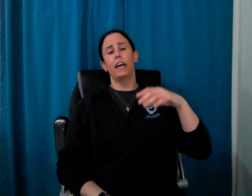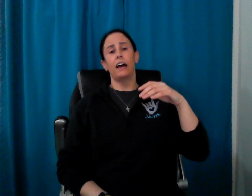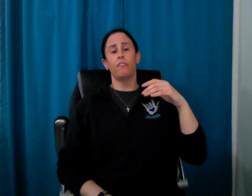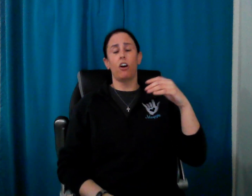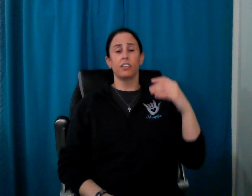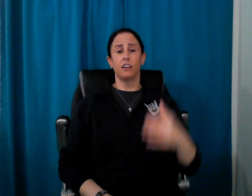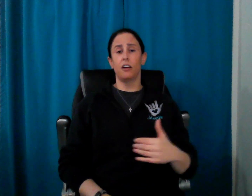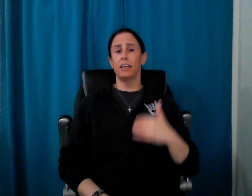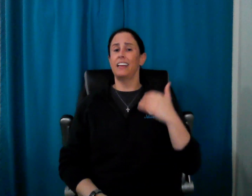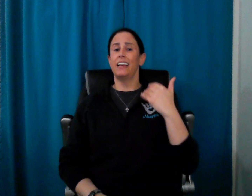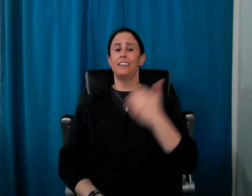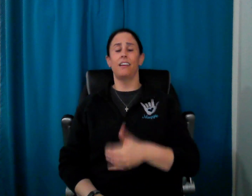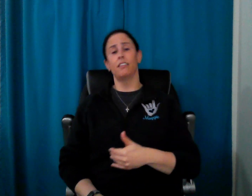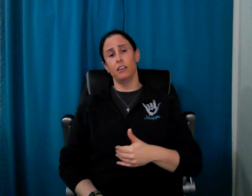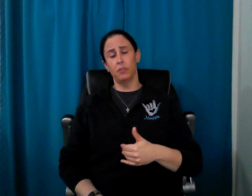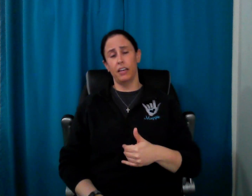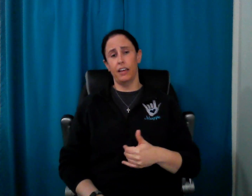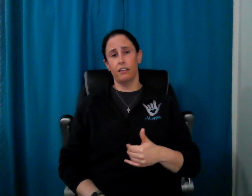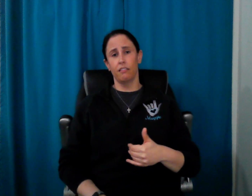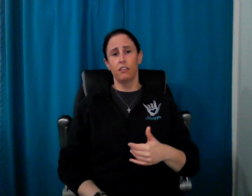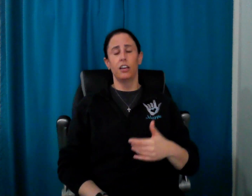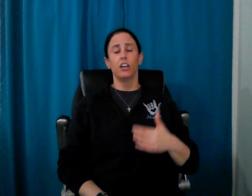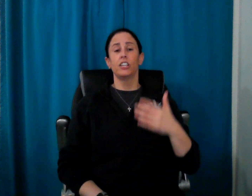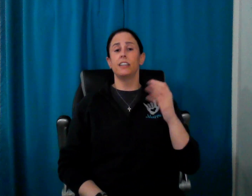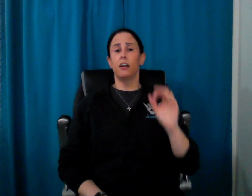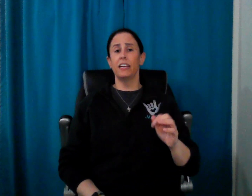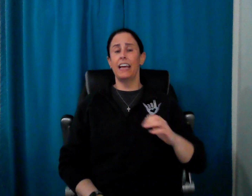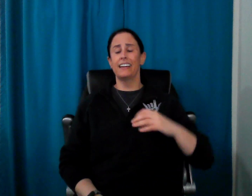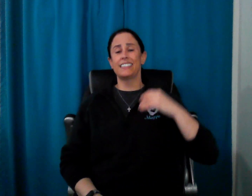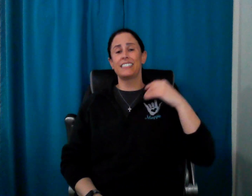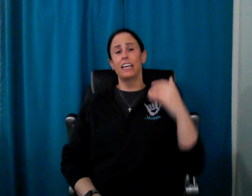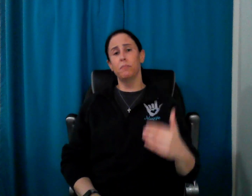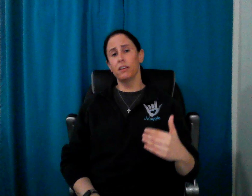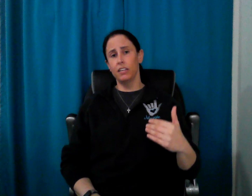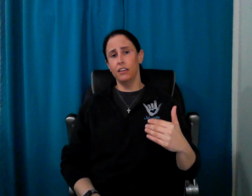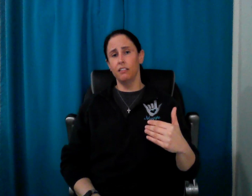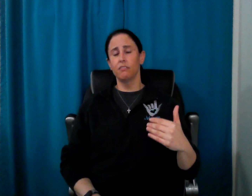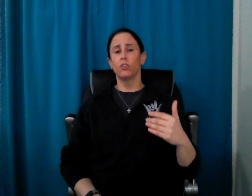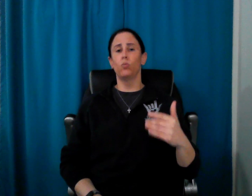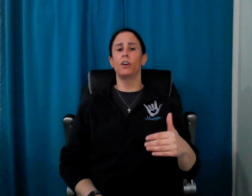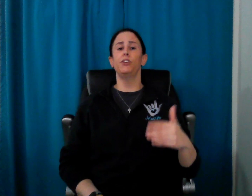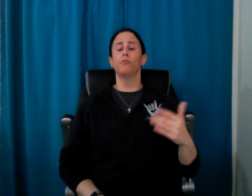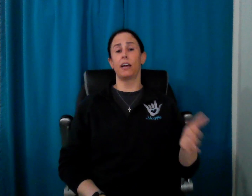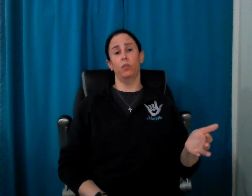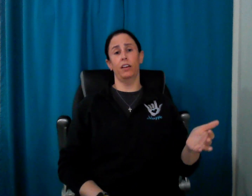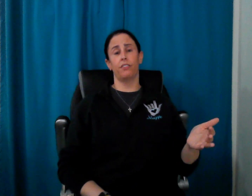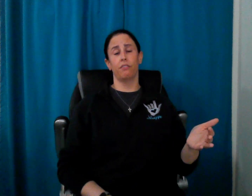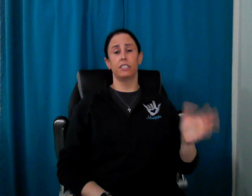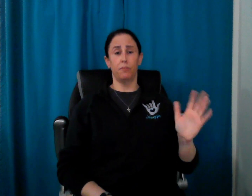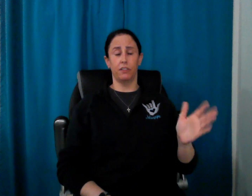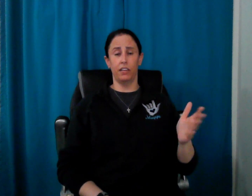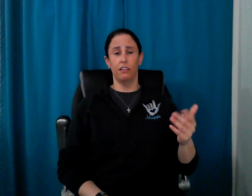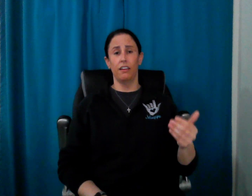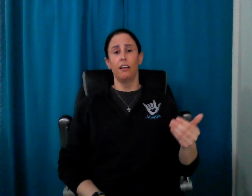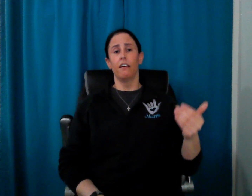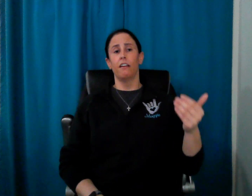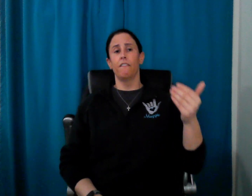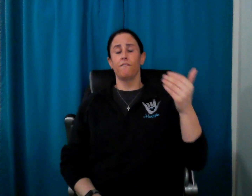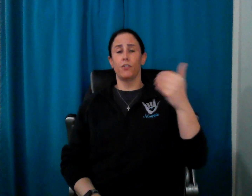have our dominant and non-dominant hand. Dominant hand is typically the one you write with, typically. For